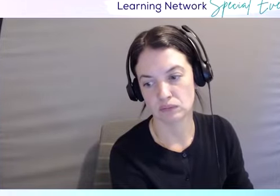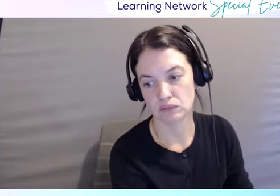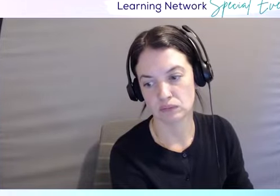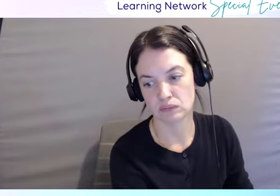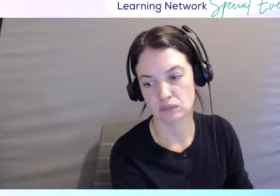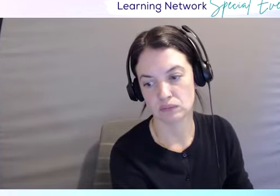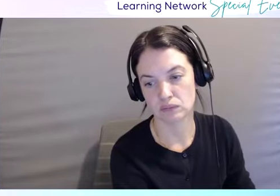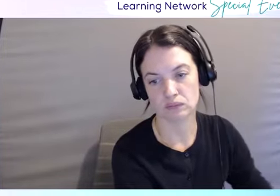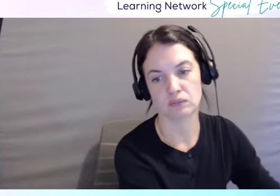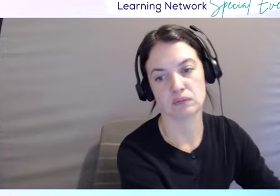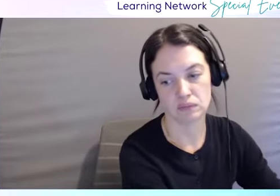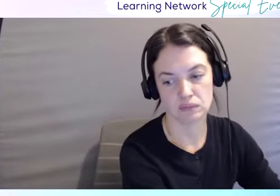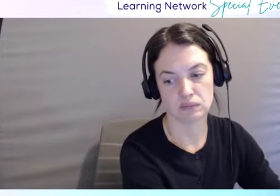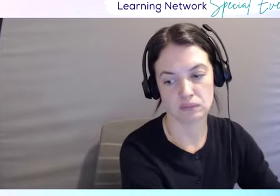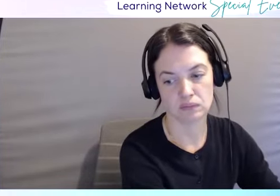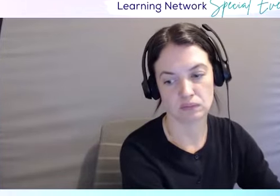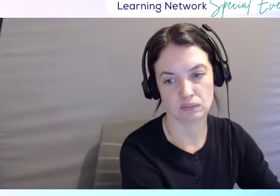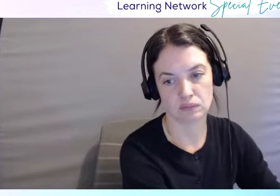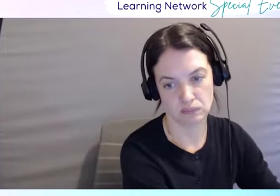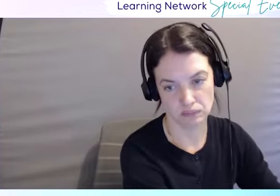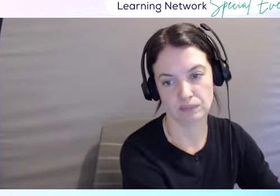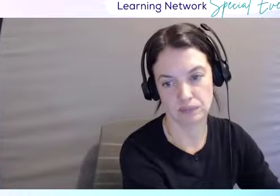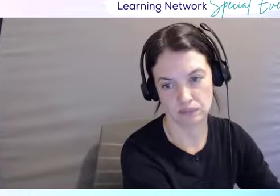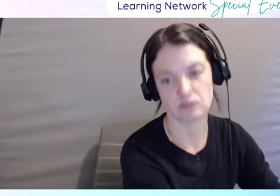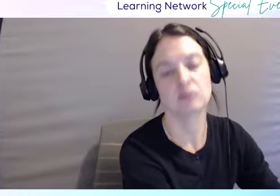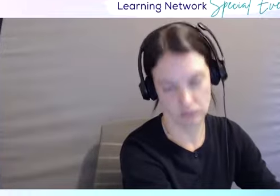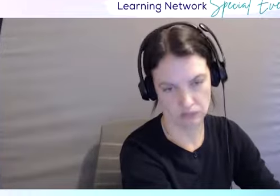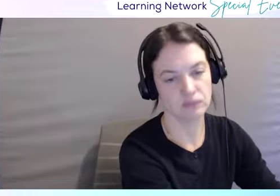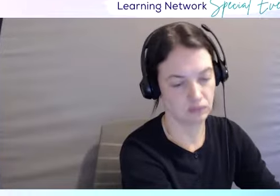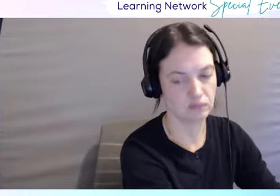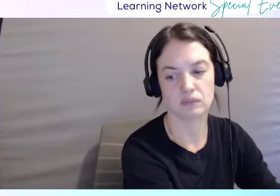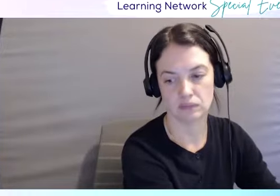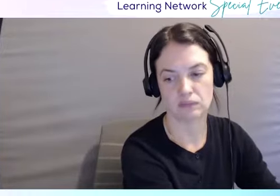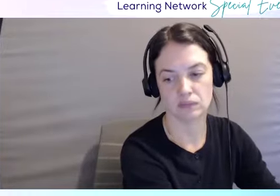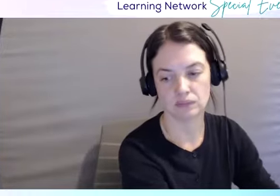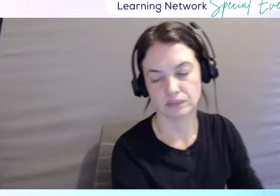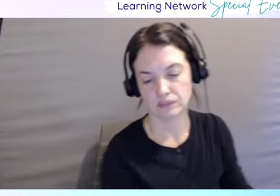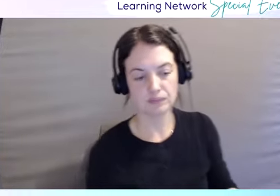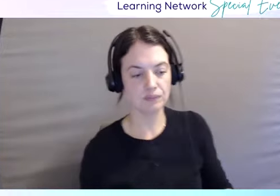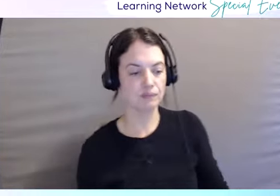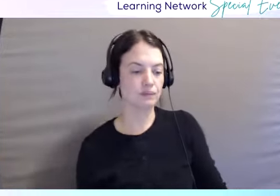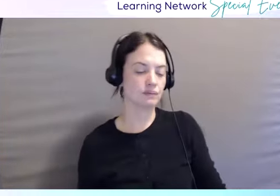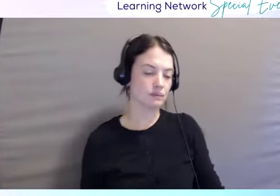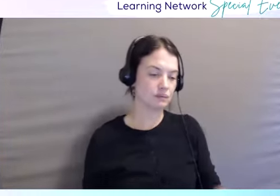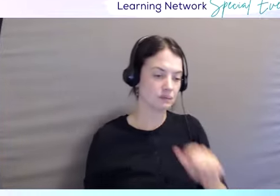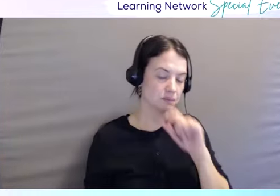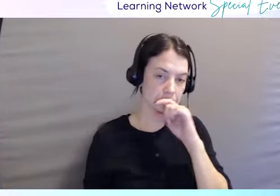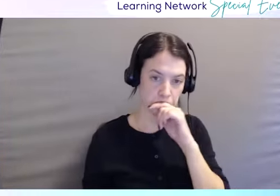cigarettes. But, you know, apart from that being a number one public health issue, what does it actually